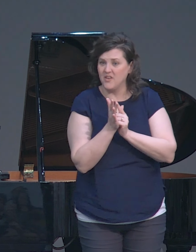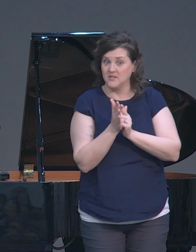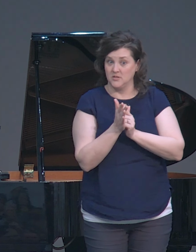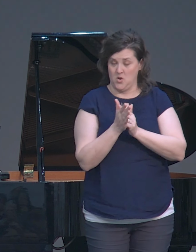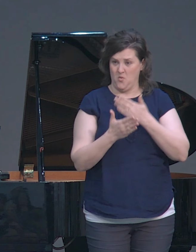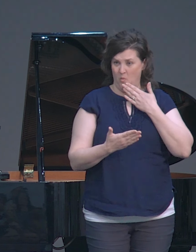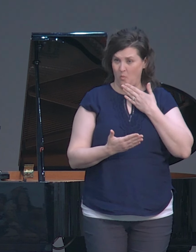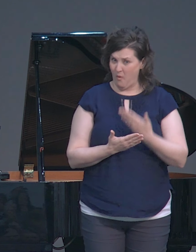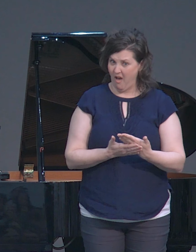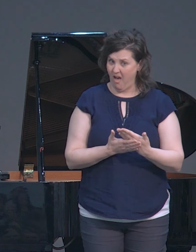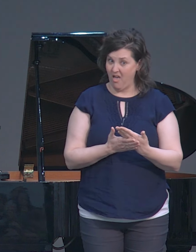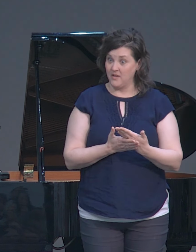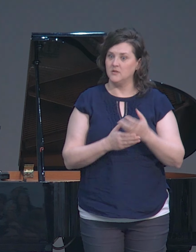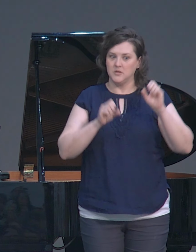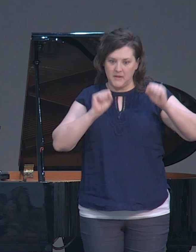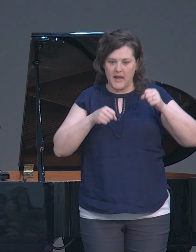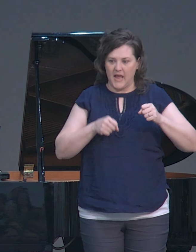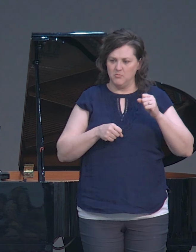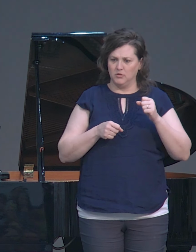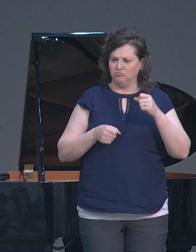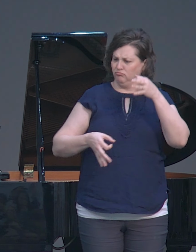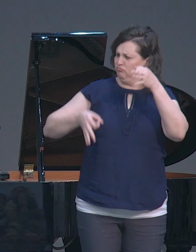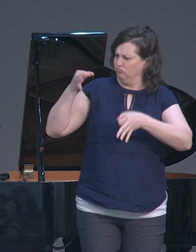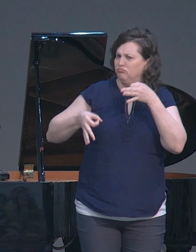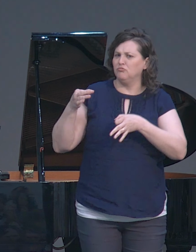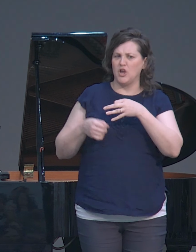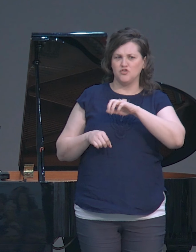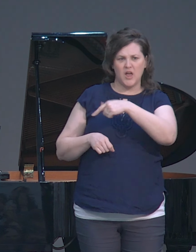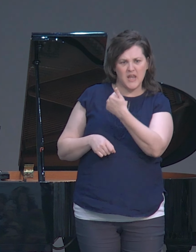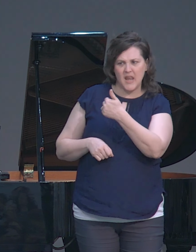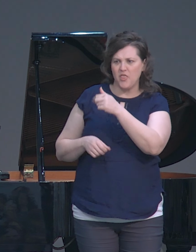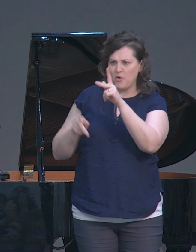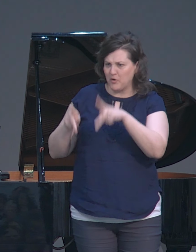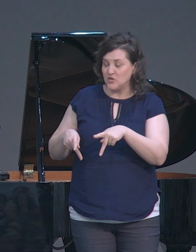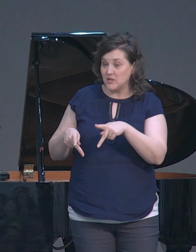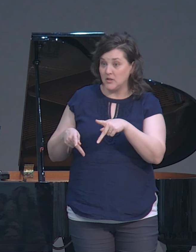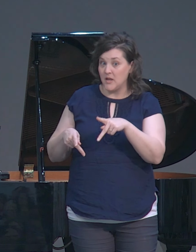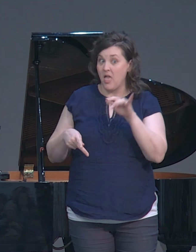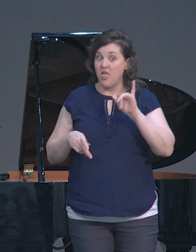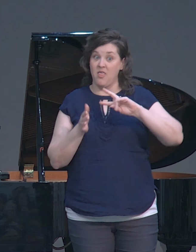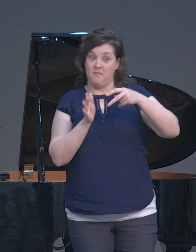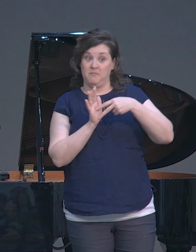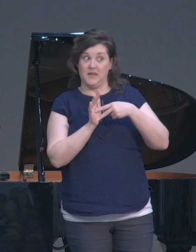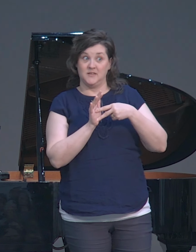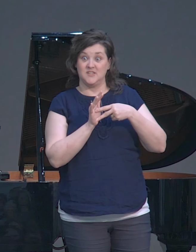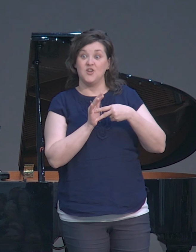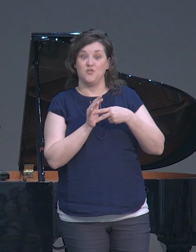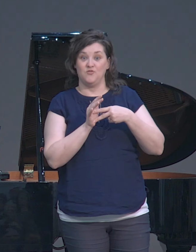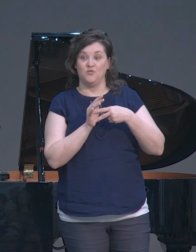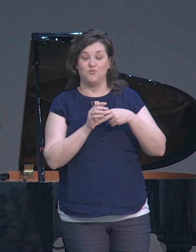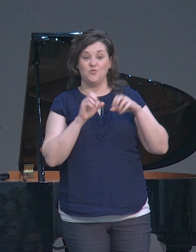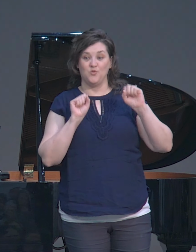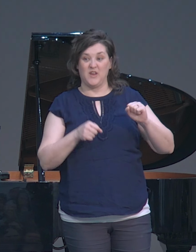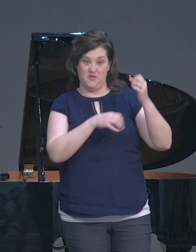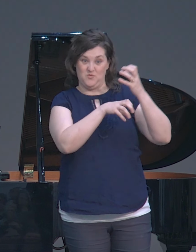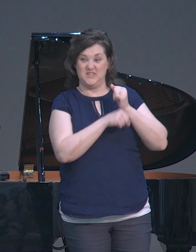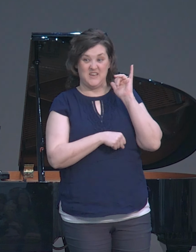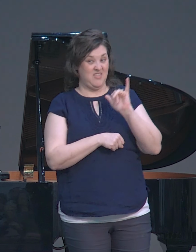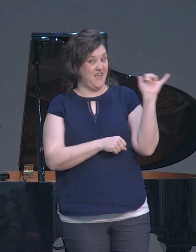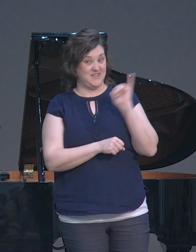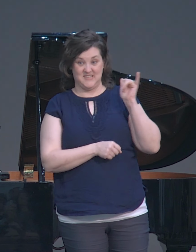to condemn someone else, then you're subject to condemnation when you're guilty of violating